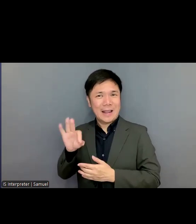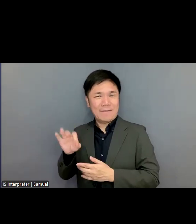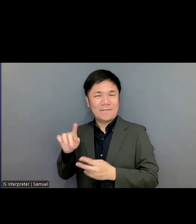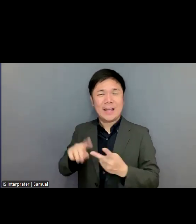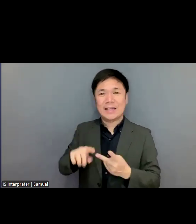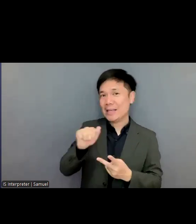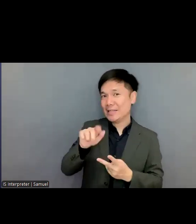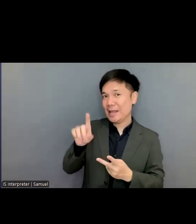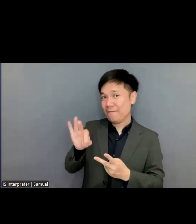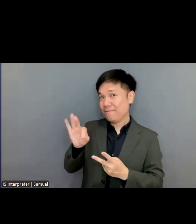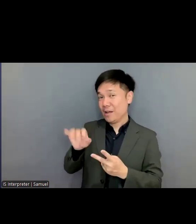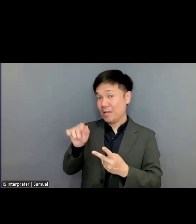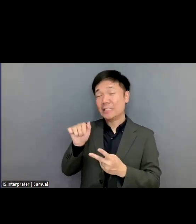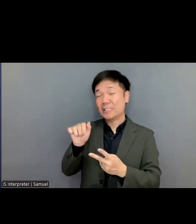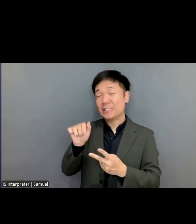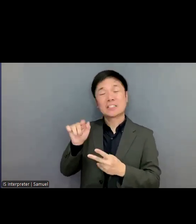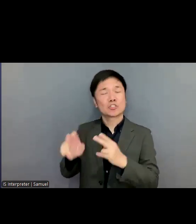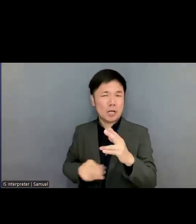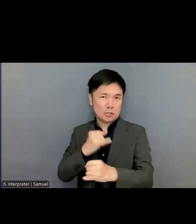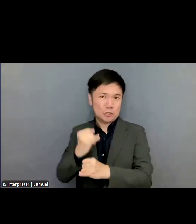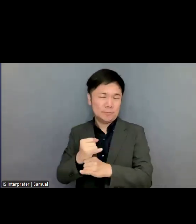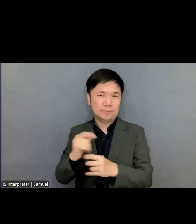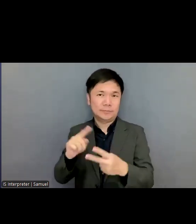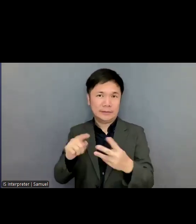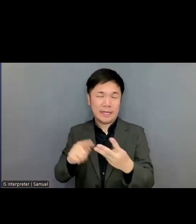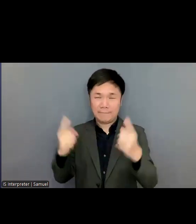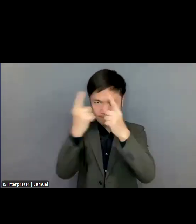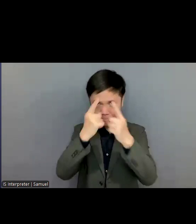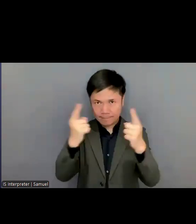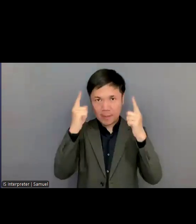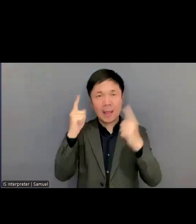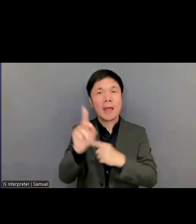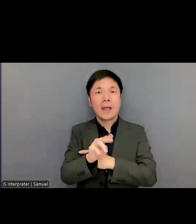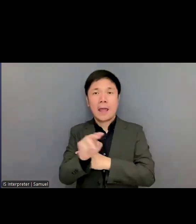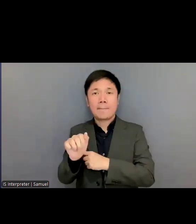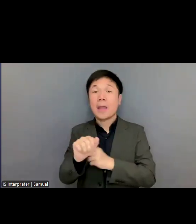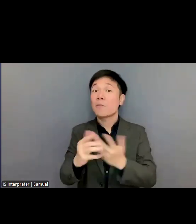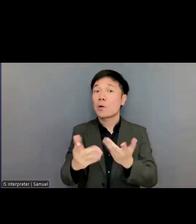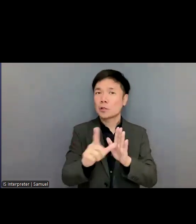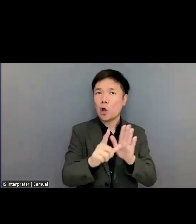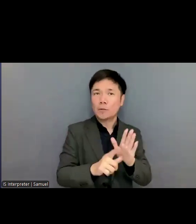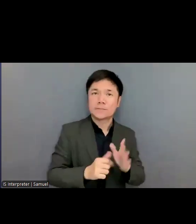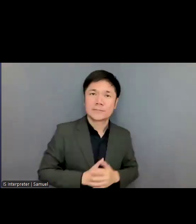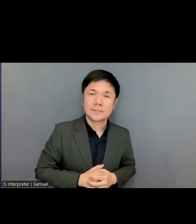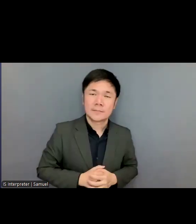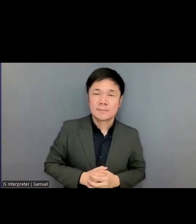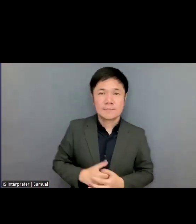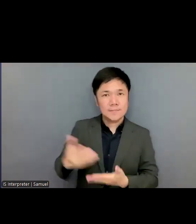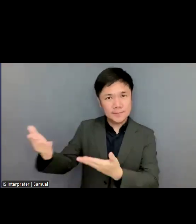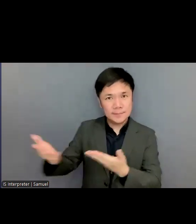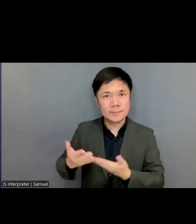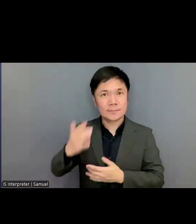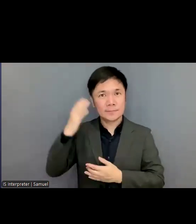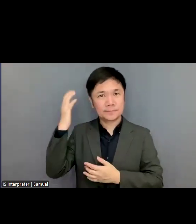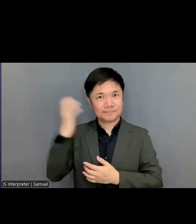International, and she holds a master's degree in law. Uh, Greta, please,